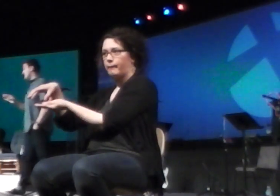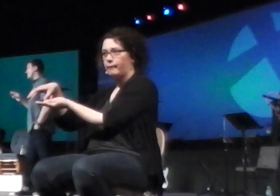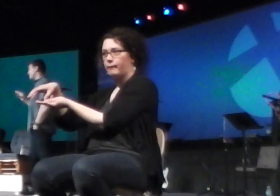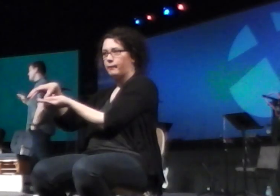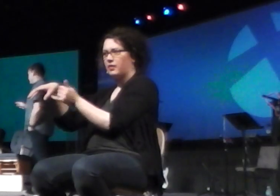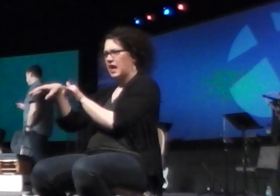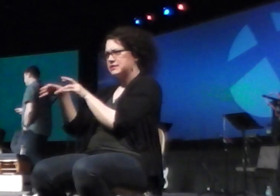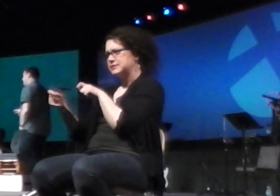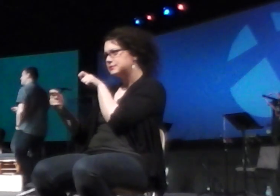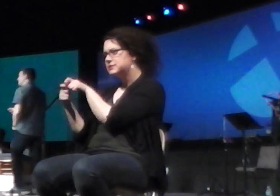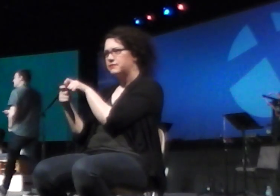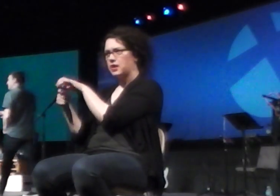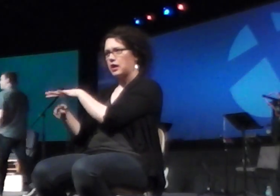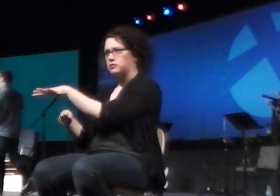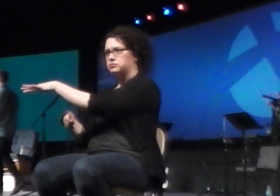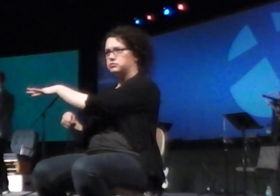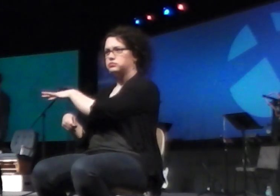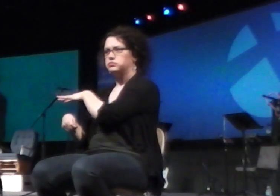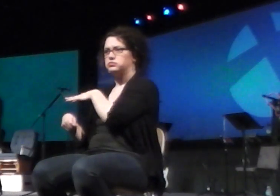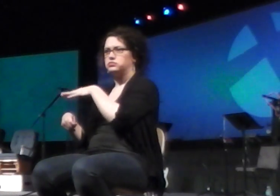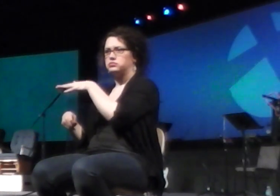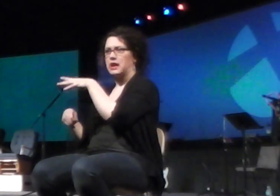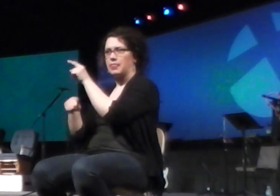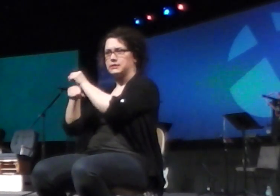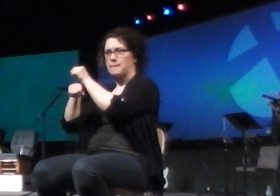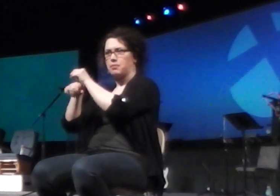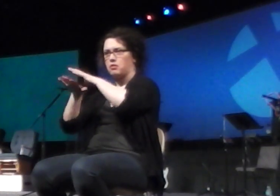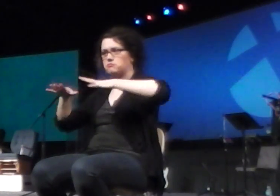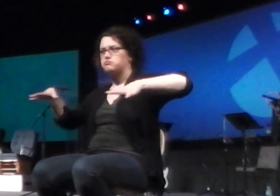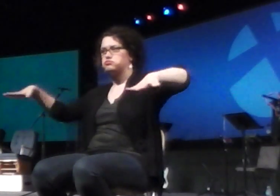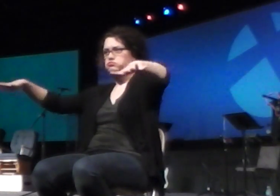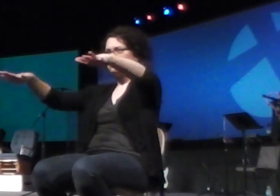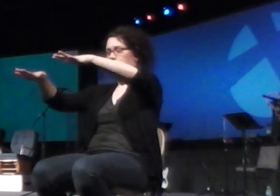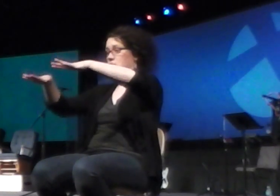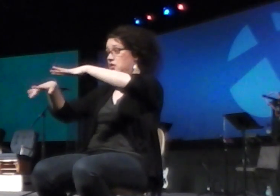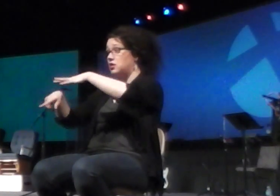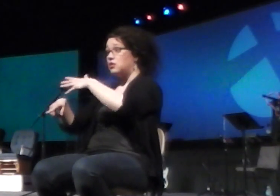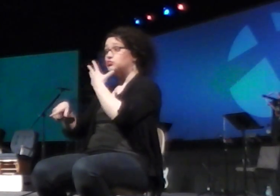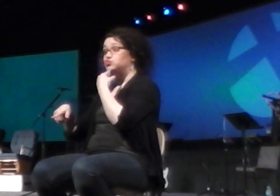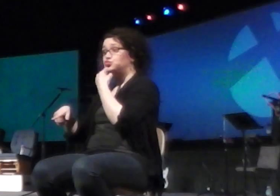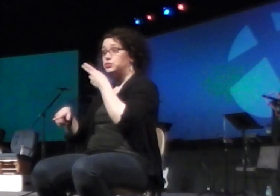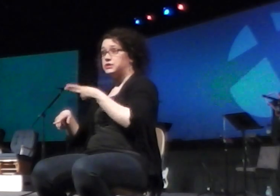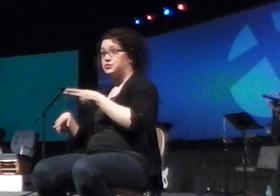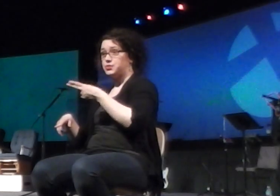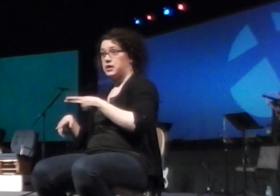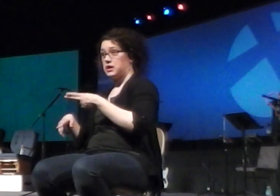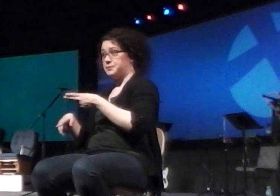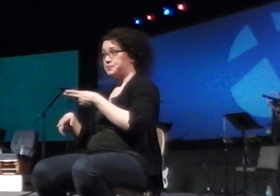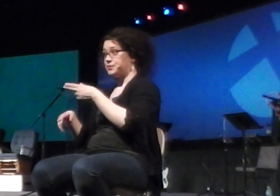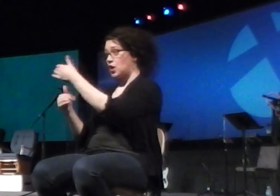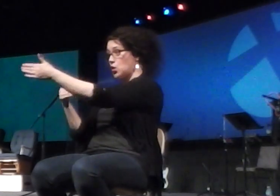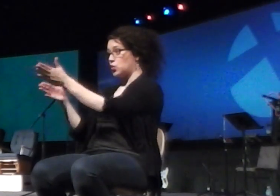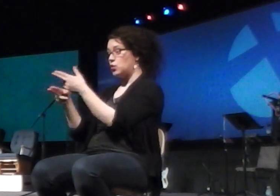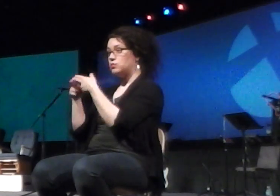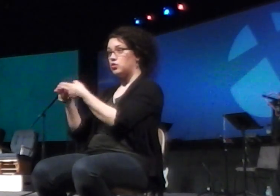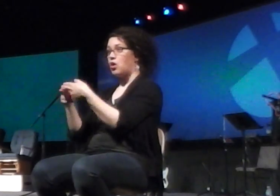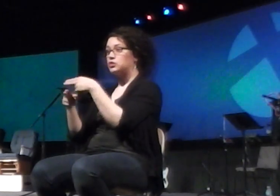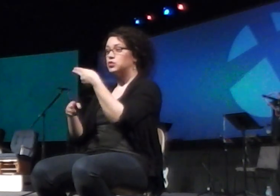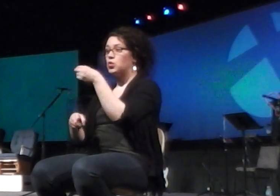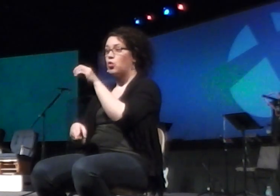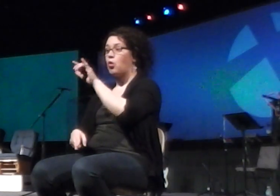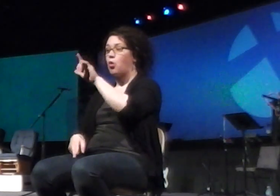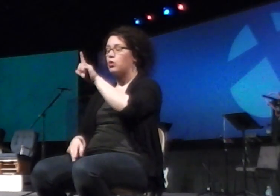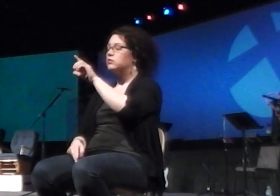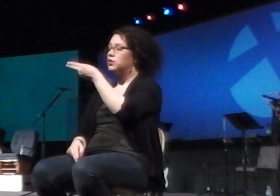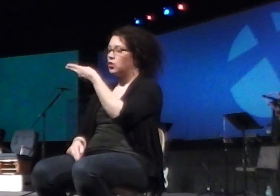this was a very specific place in the temple. At this time in Jewish history, in the temple, there was a room. It was called the Holy of Holies.